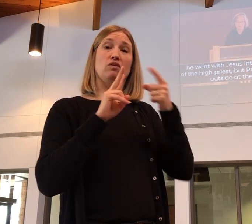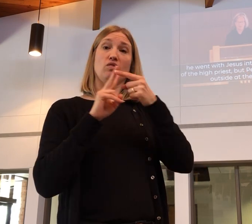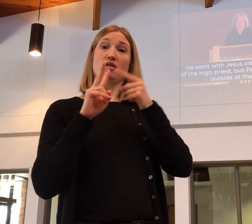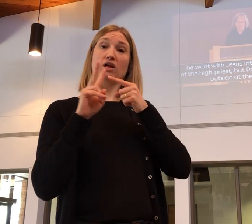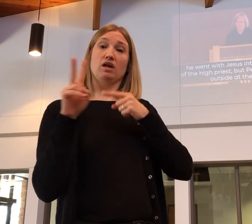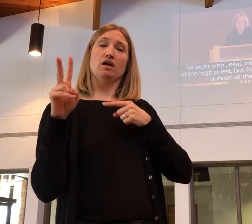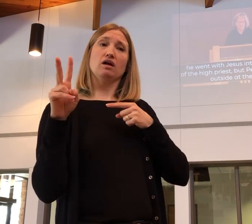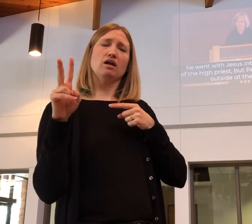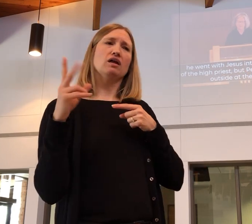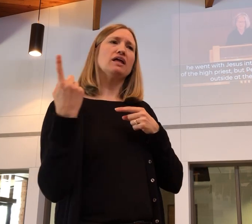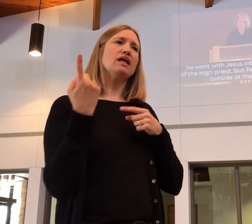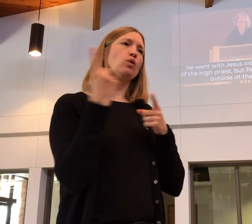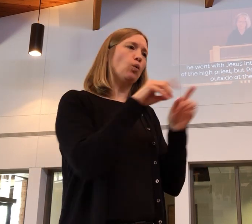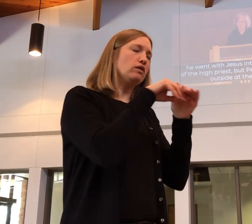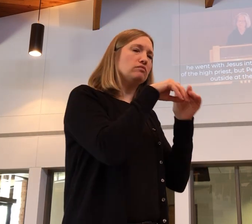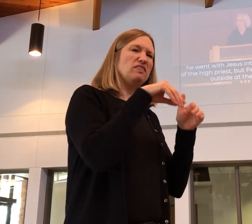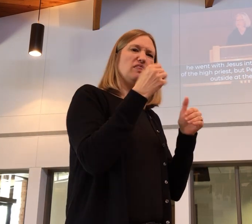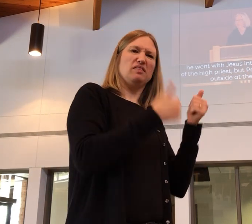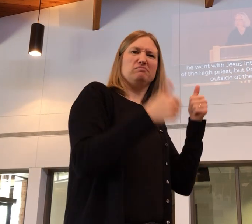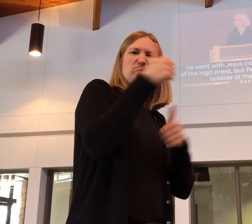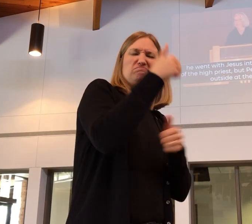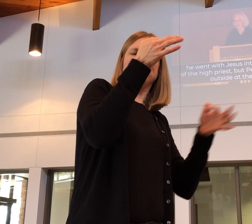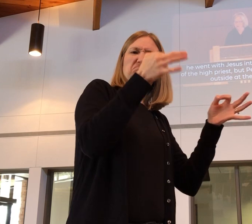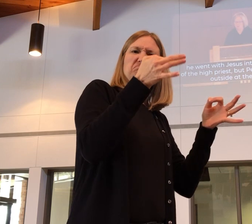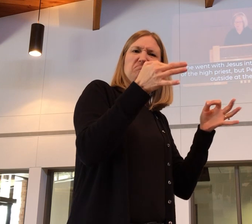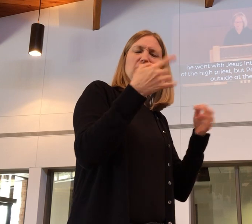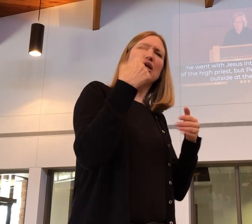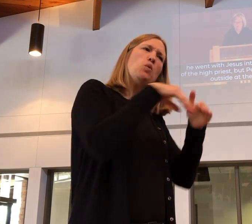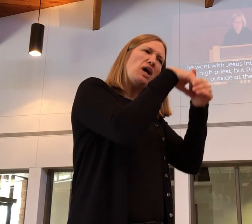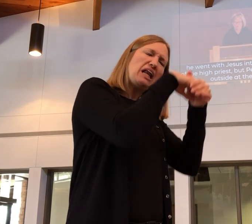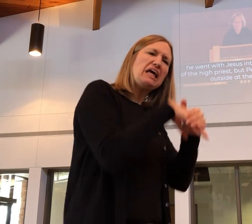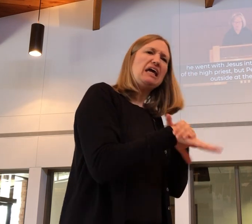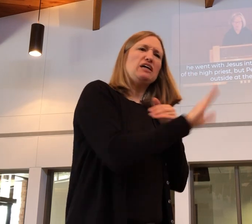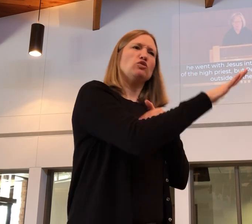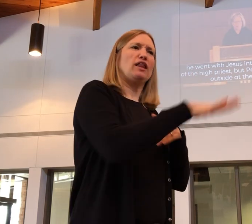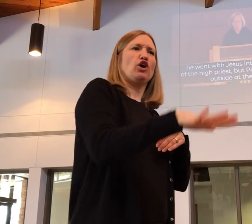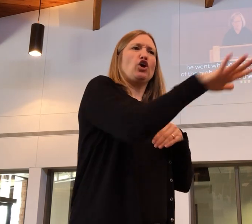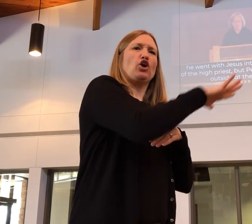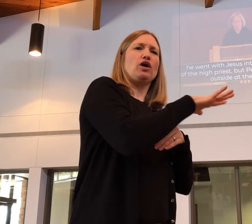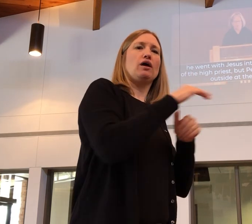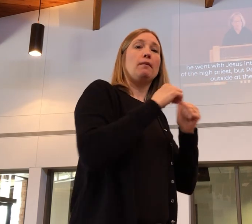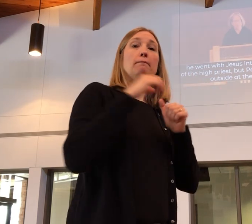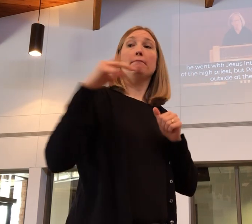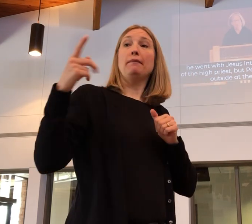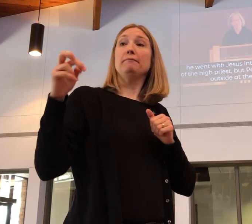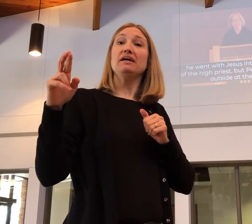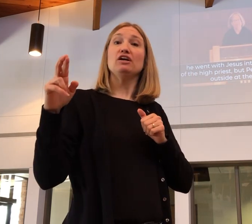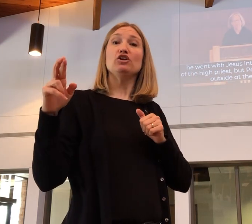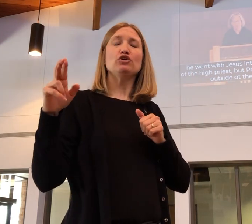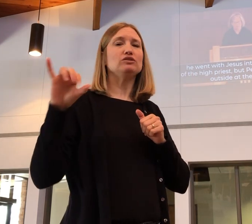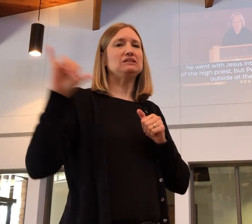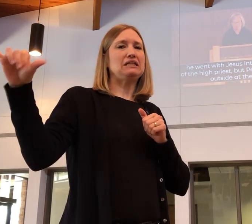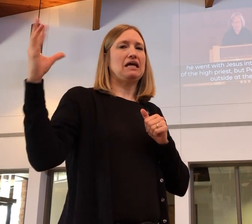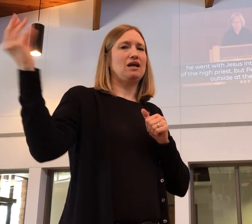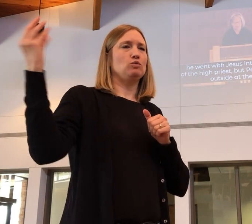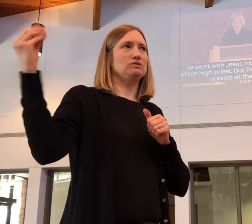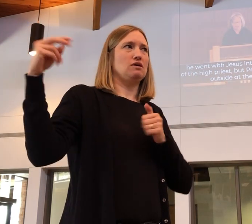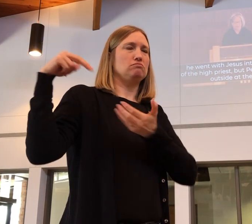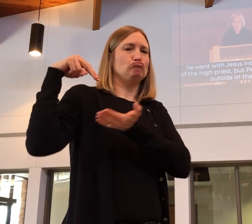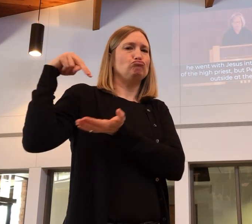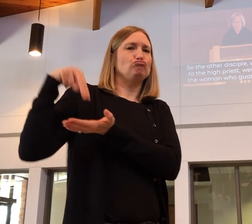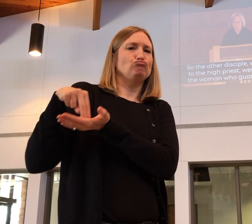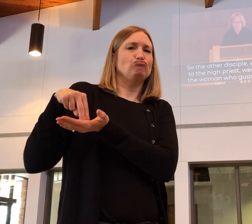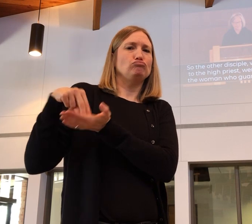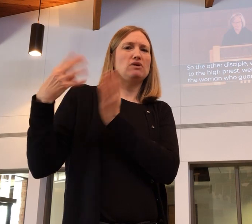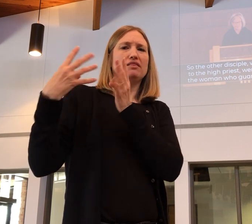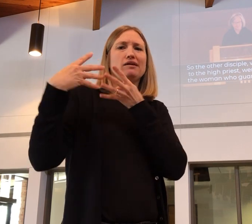he went with Jesus into the courtyard of the high priest. But Peter was standing outside at